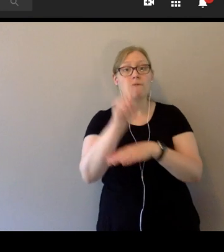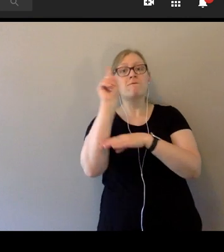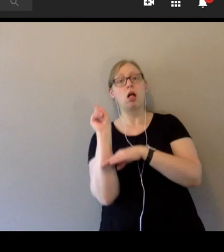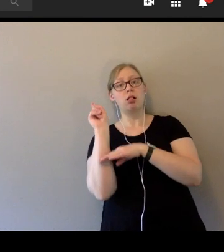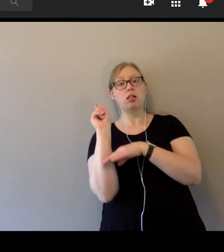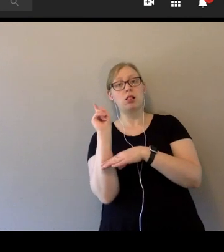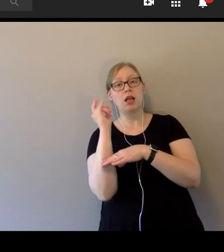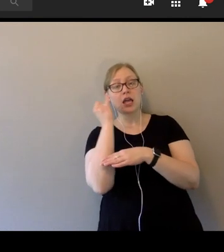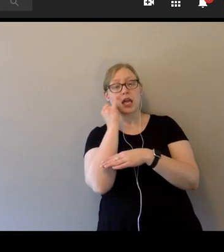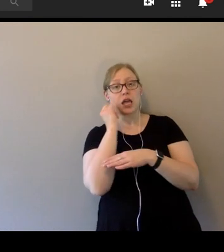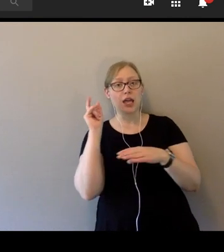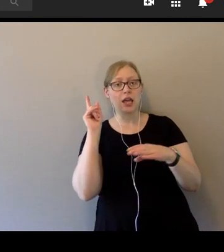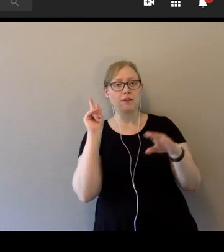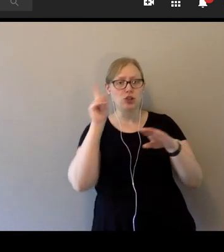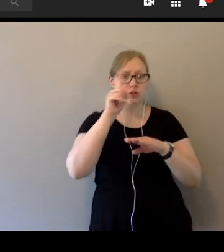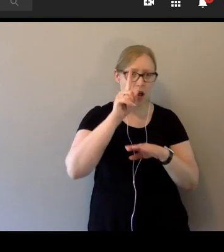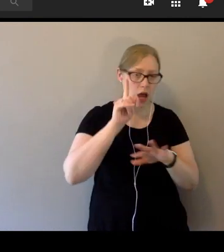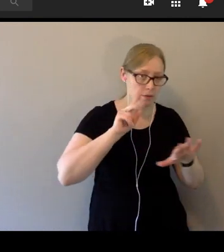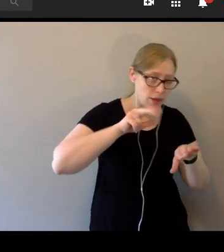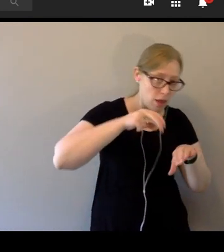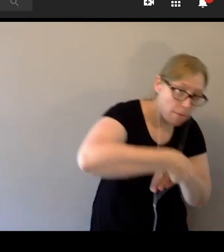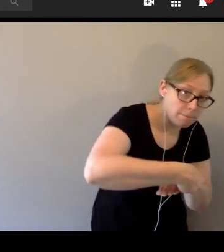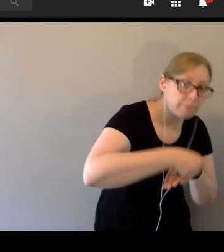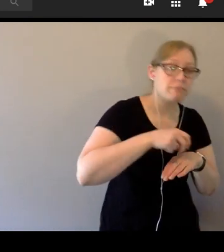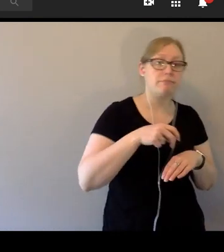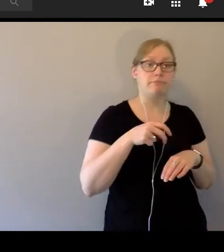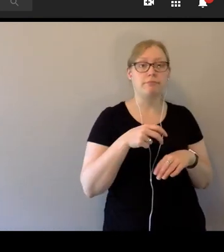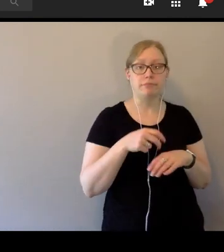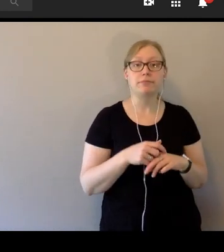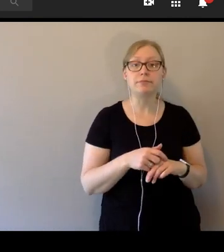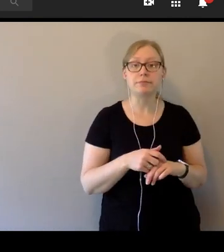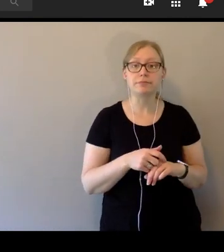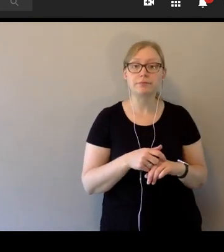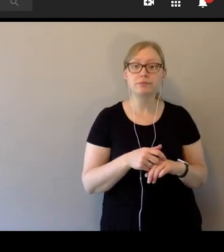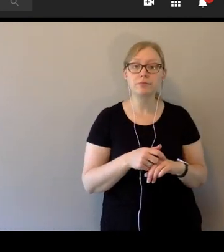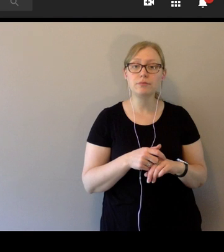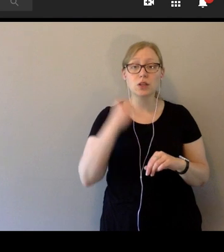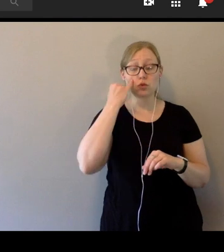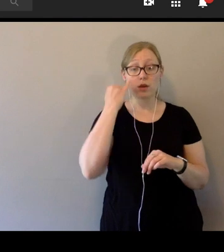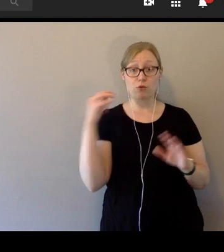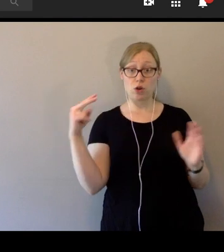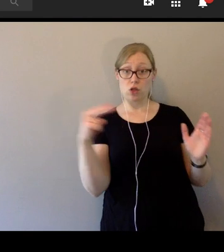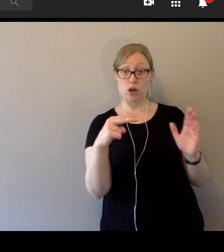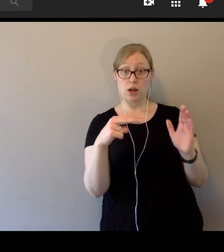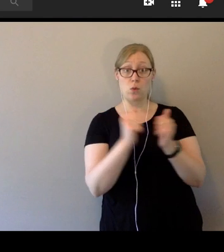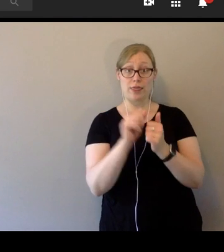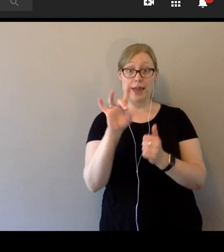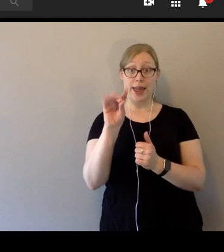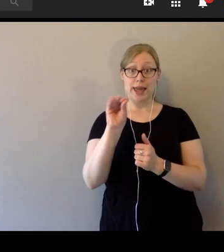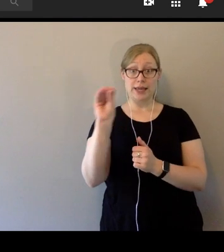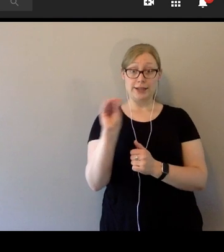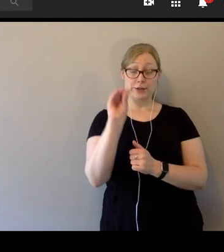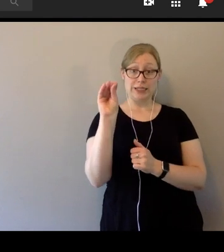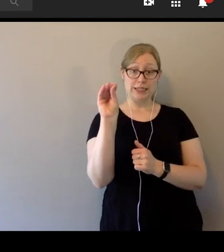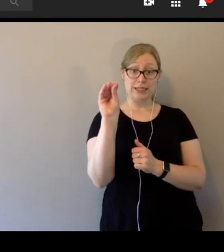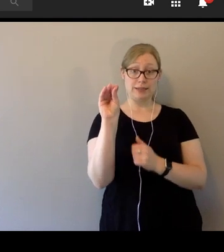too far, I might slip down the wall. So if we look at this with 80 degrees,